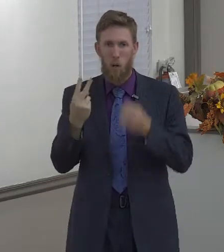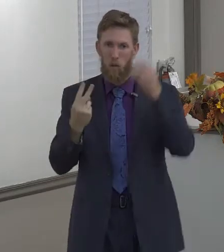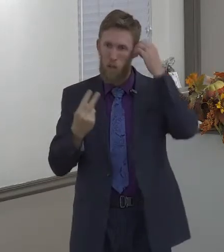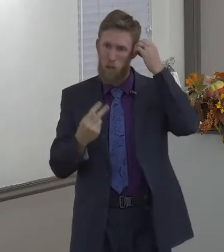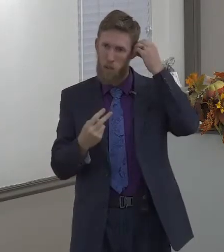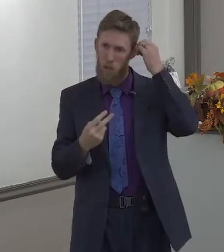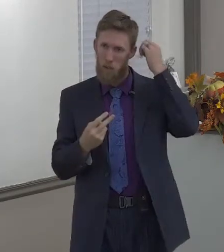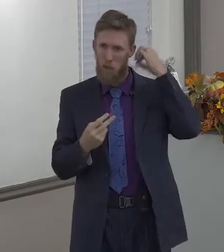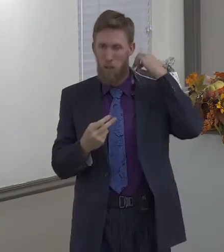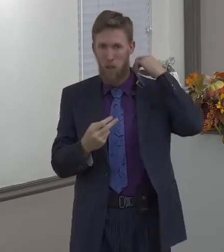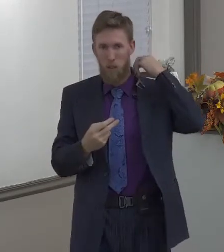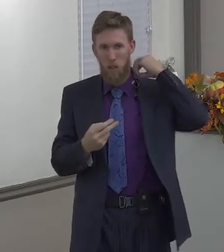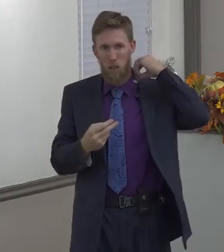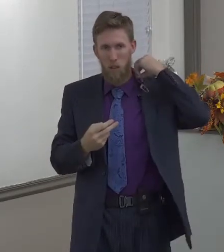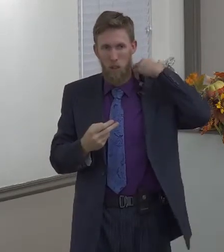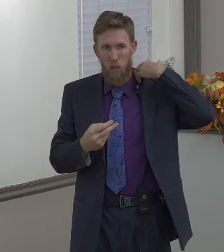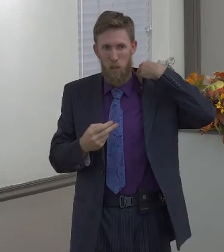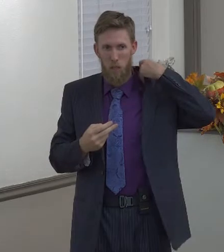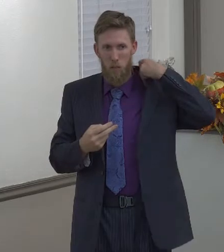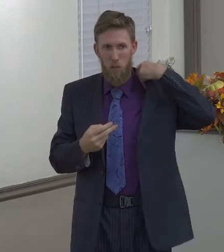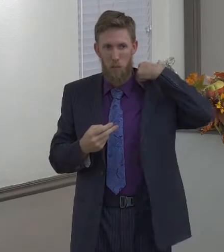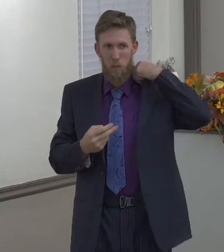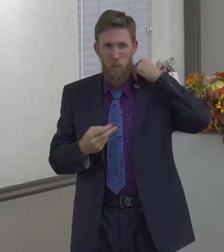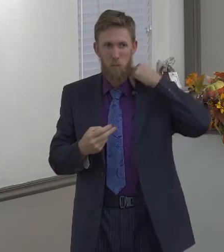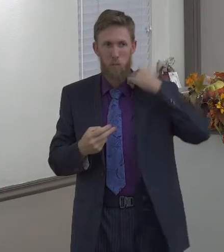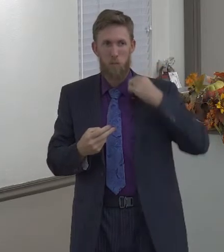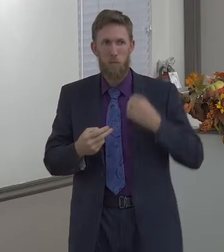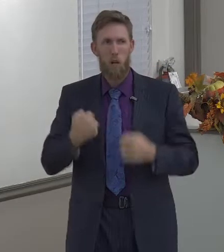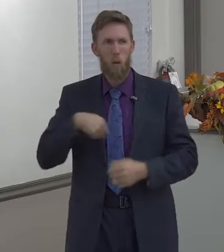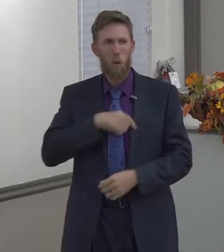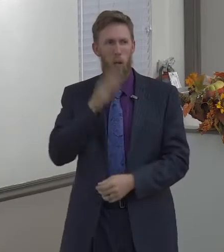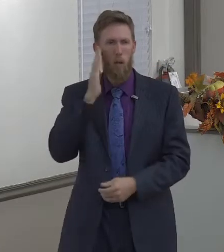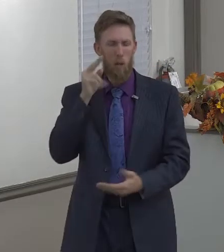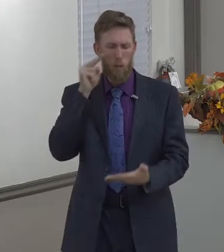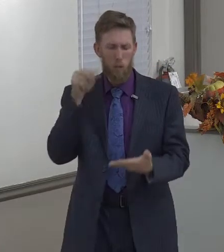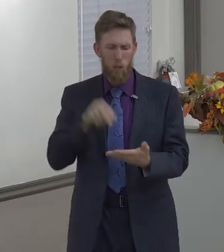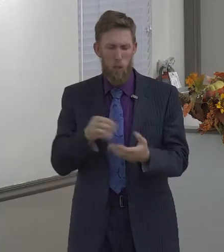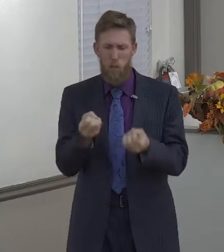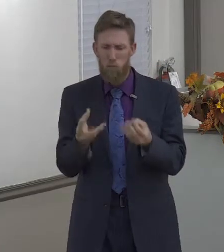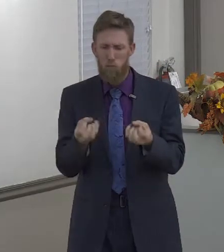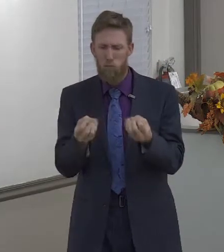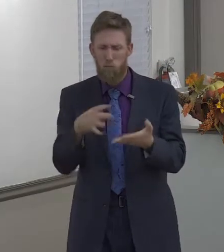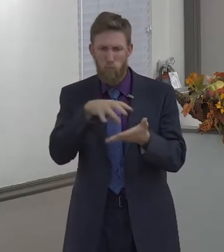But you'll get to stay put right in 1 Corinthians chapter 12.